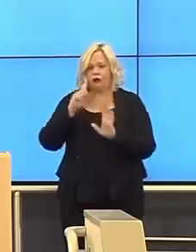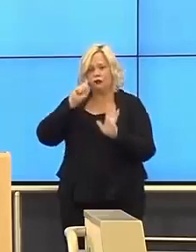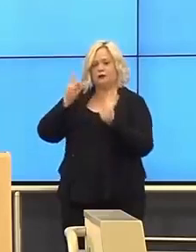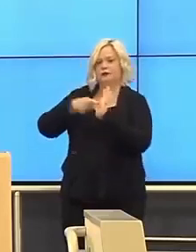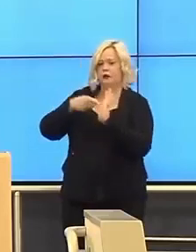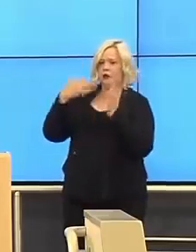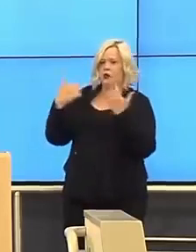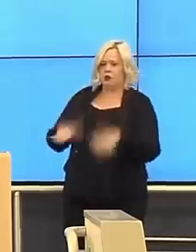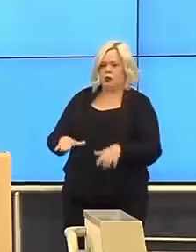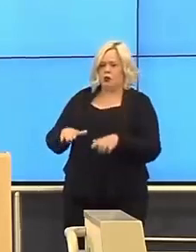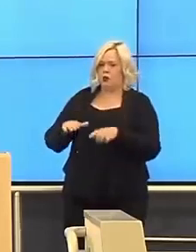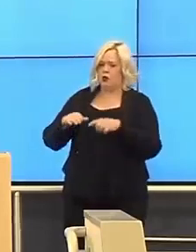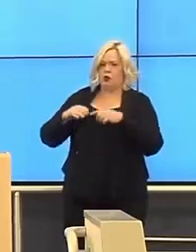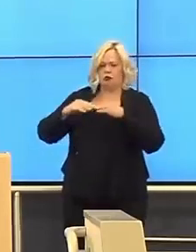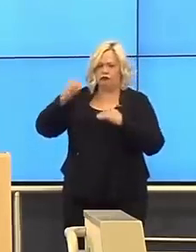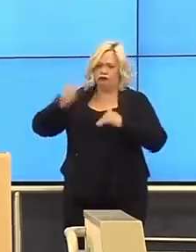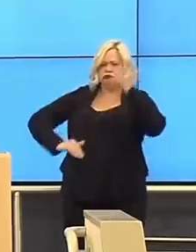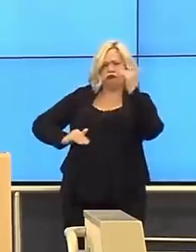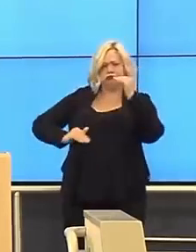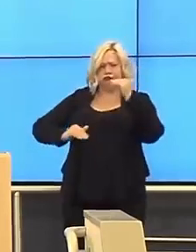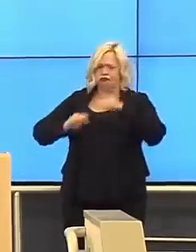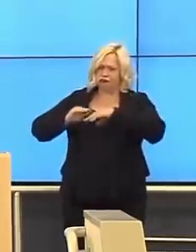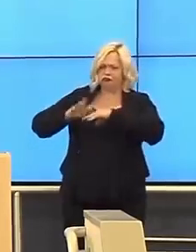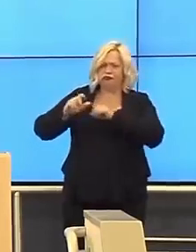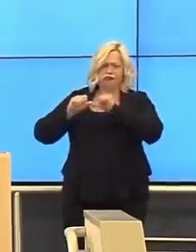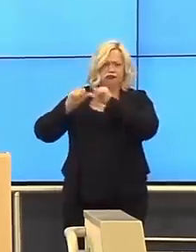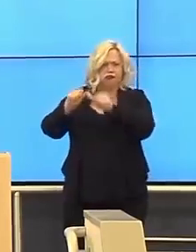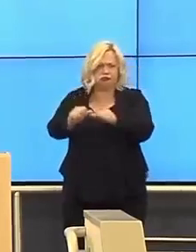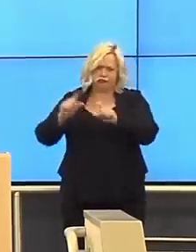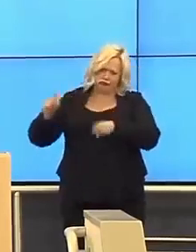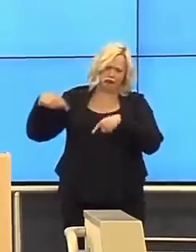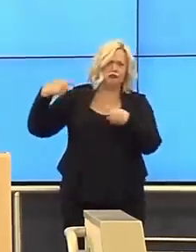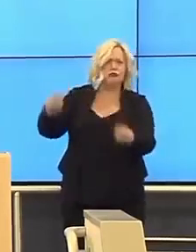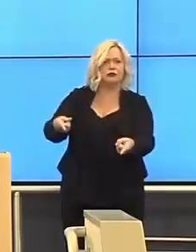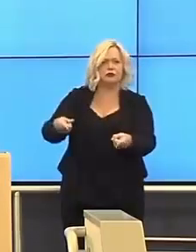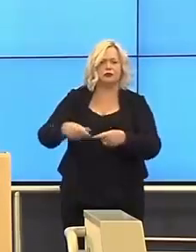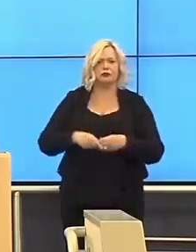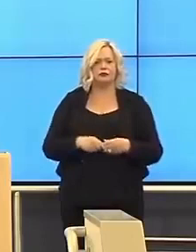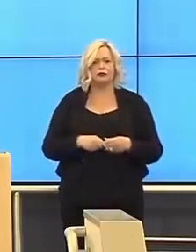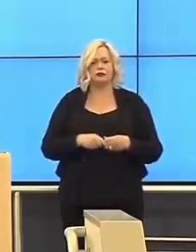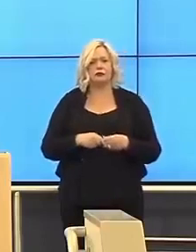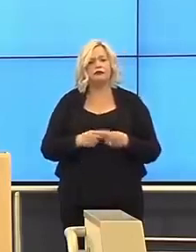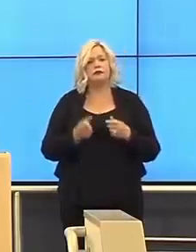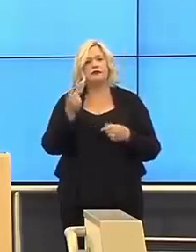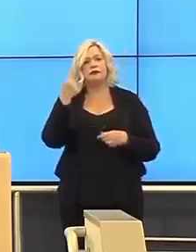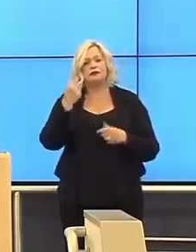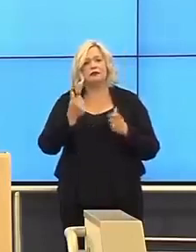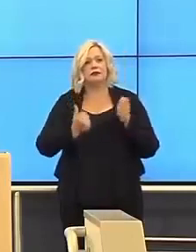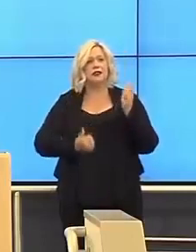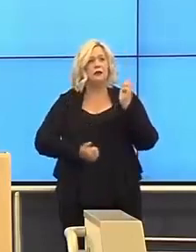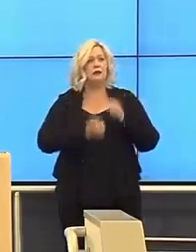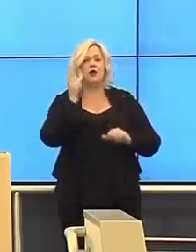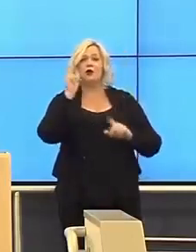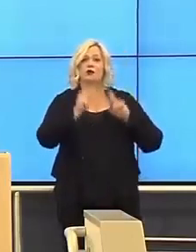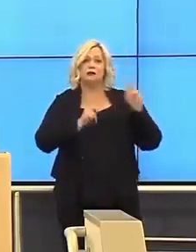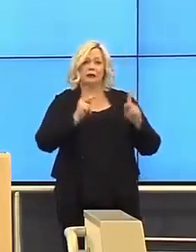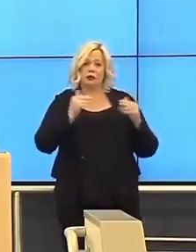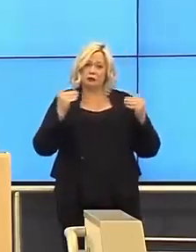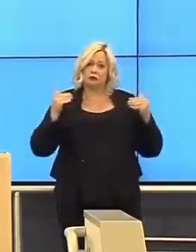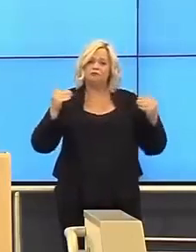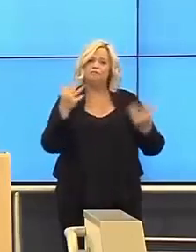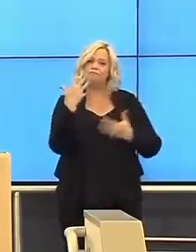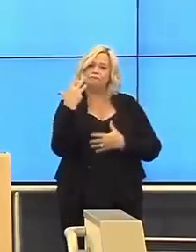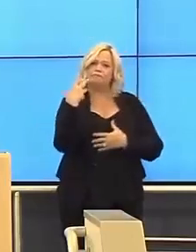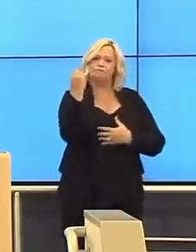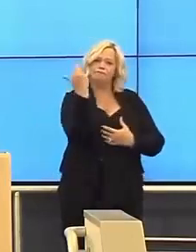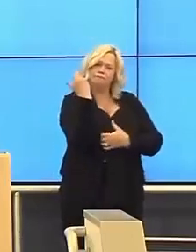systematic cycle of injustice in our country. To the overwhelming majority who have taken to the streets